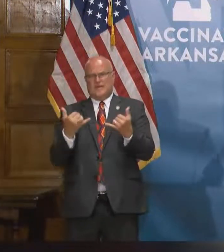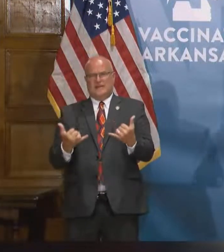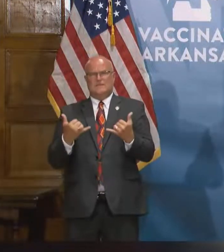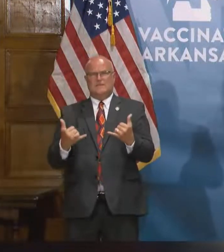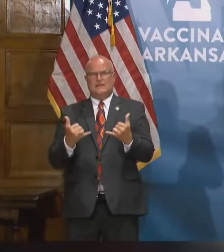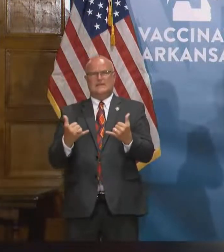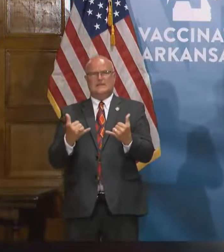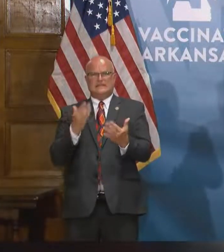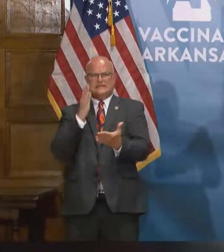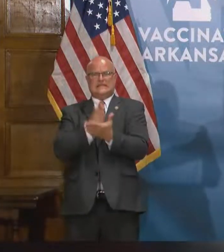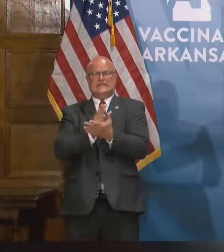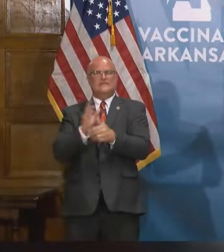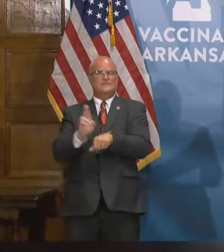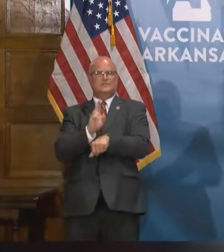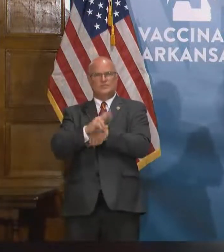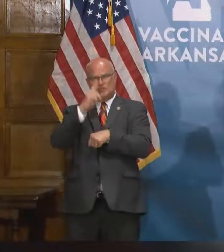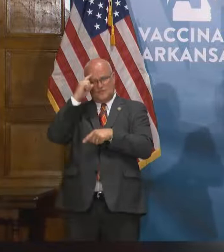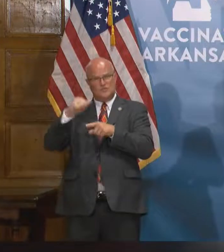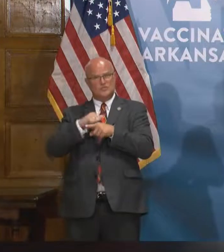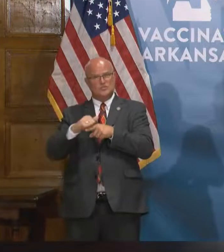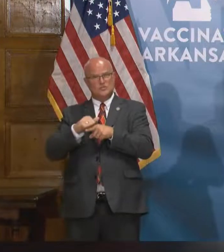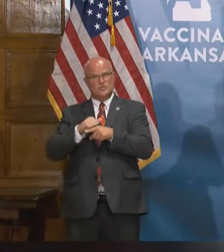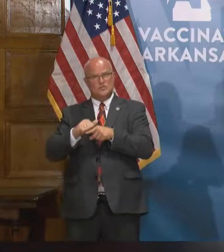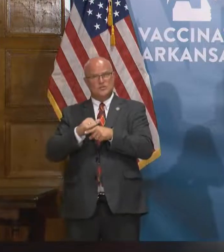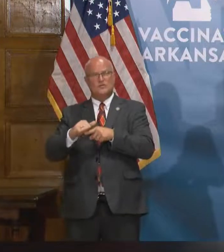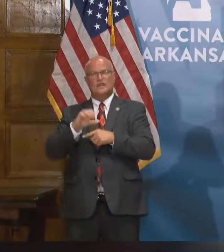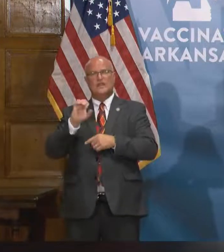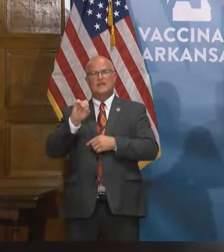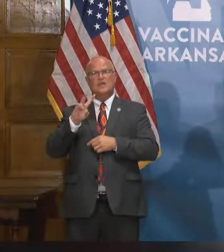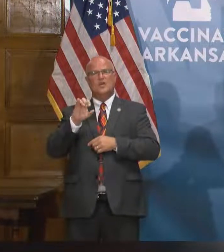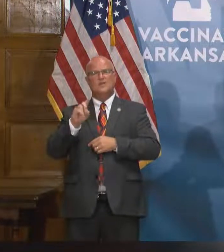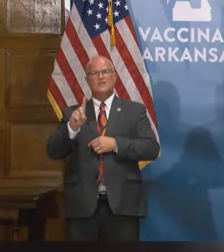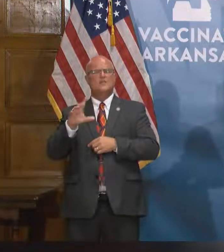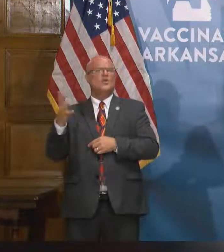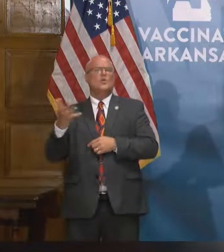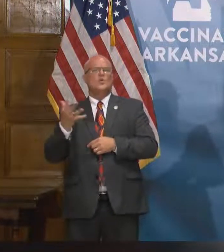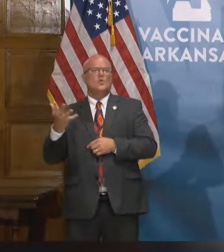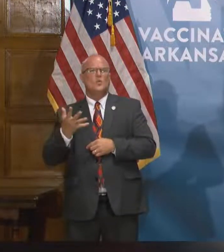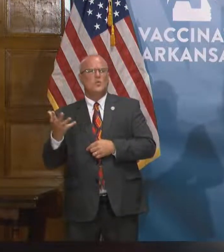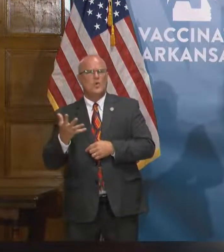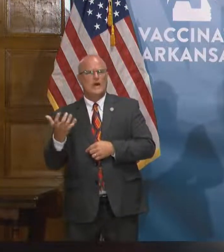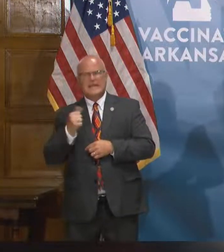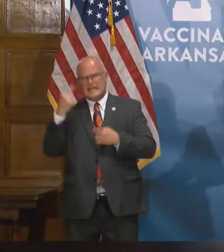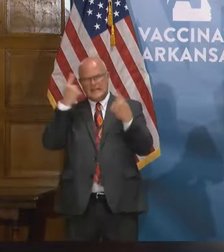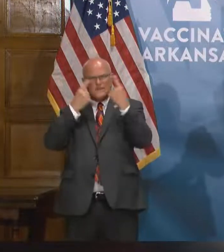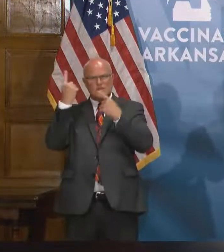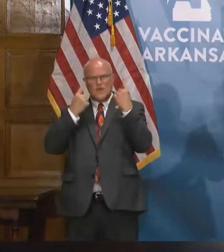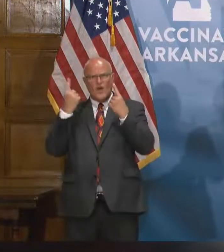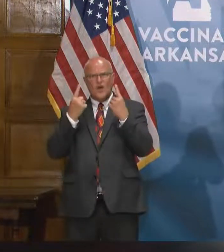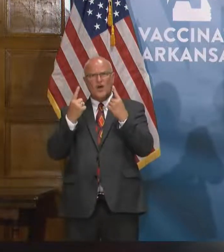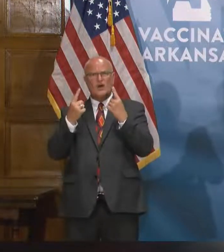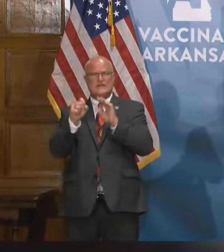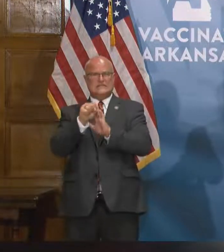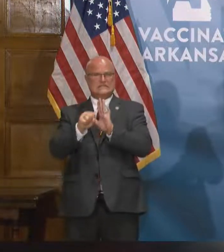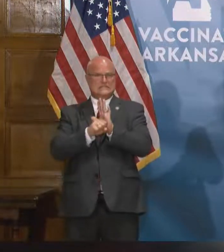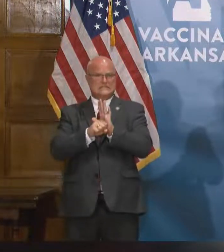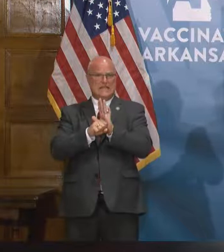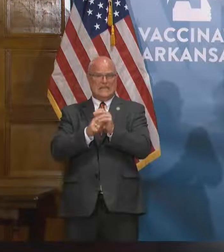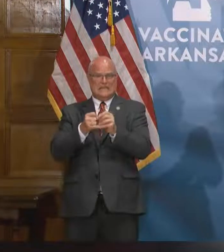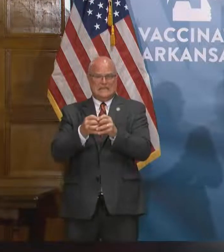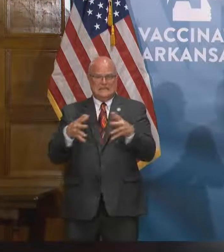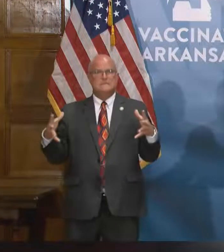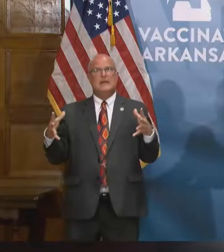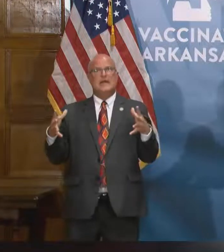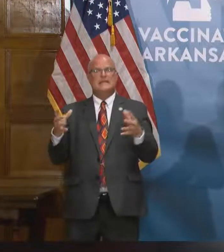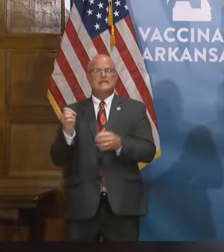immediate end of its use for treating COVID. Wanted to see, is there any thought being given to the state expanding